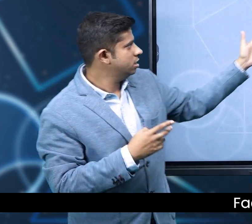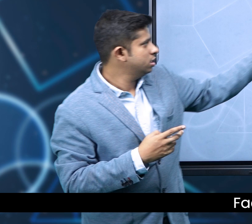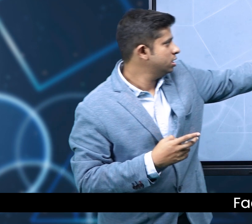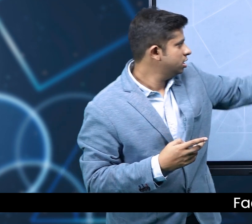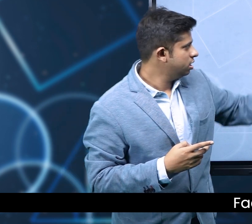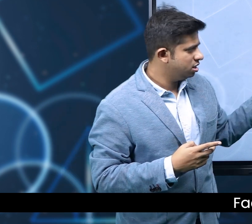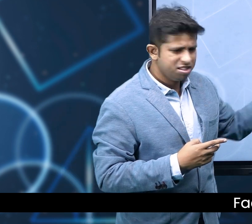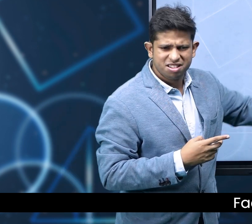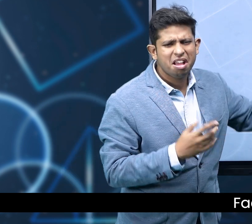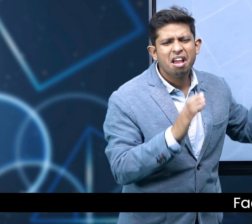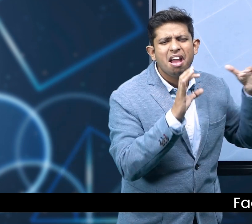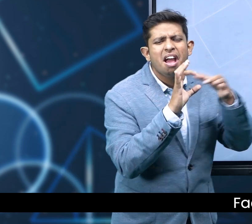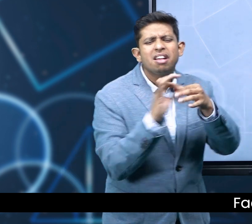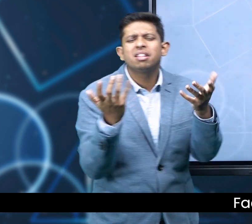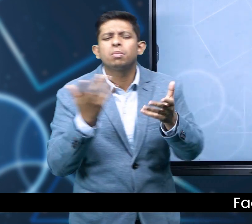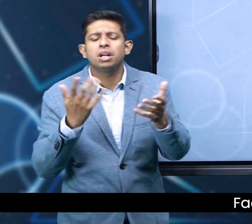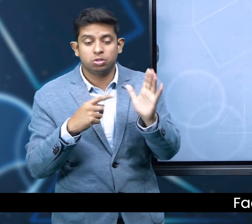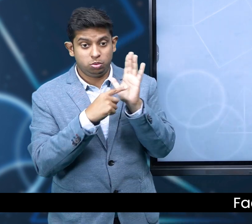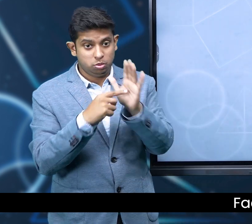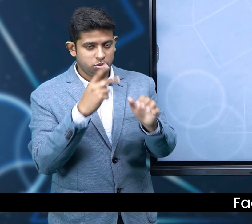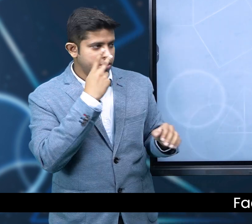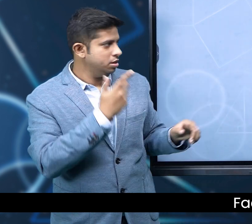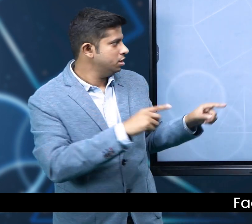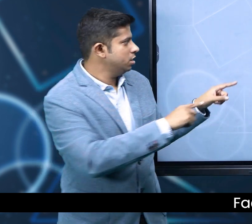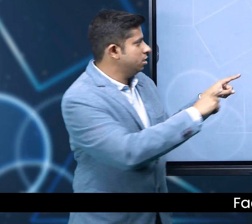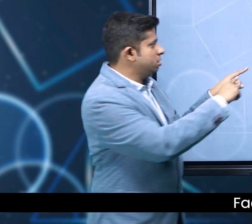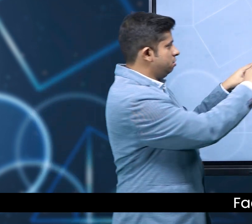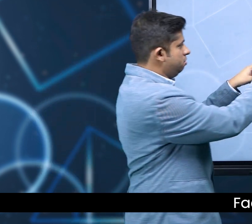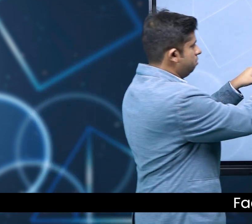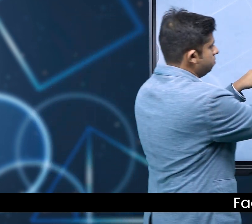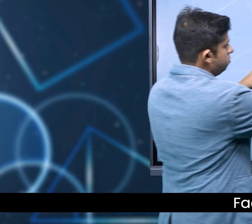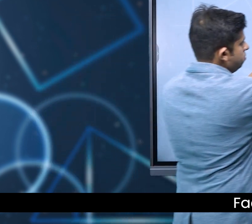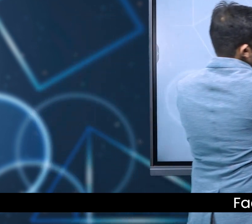1, 2, 3, 4, 6 and 12.